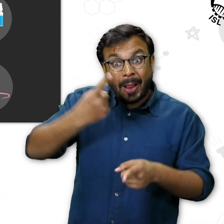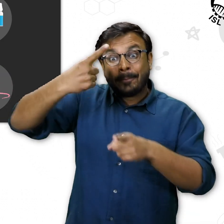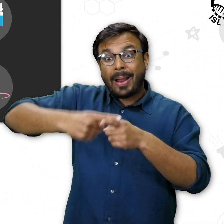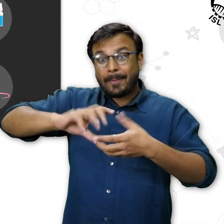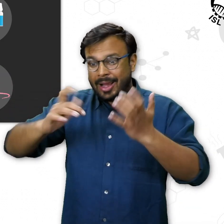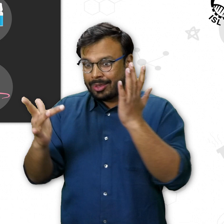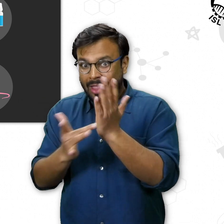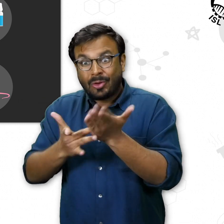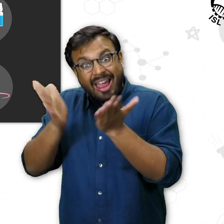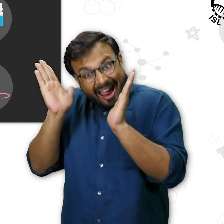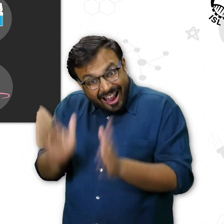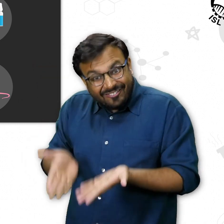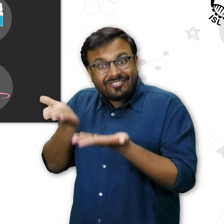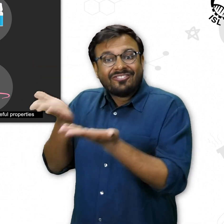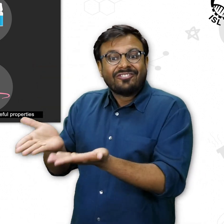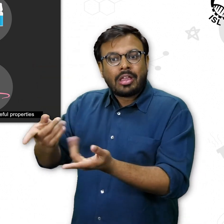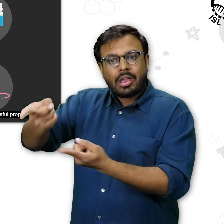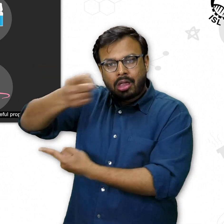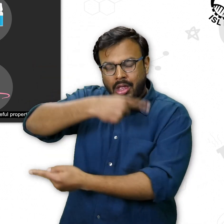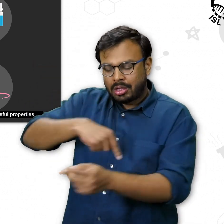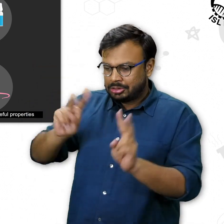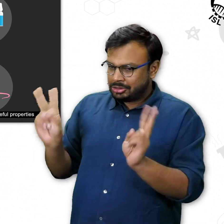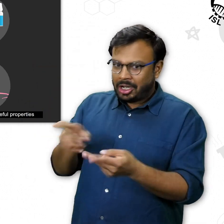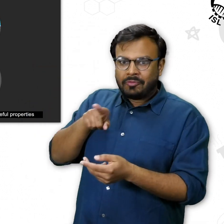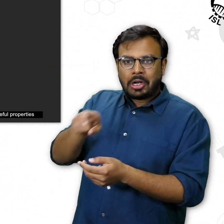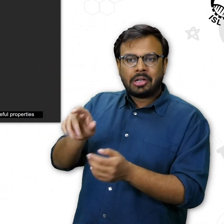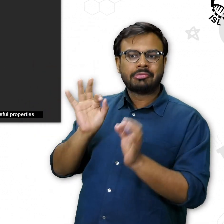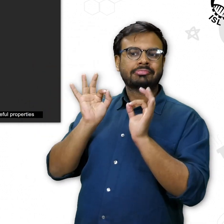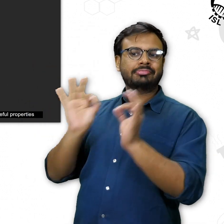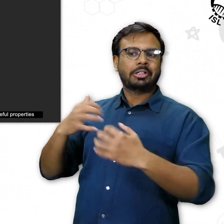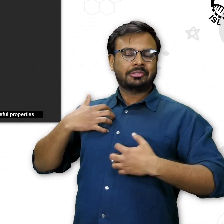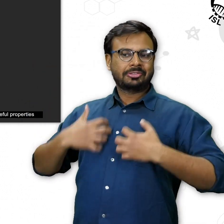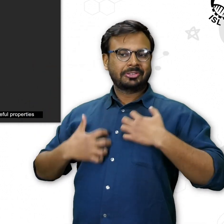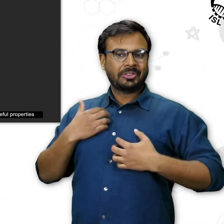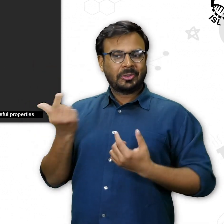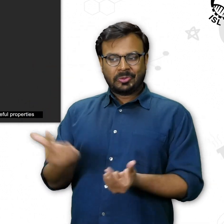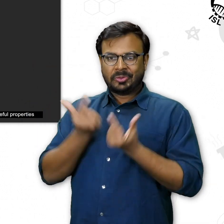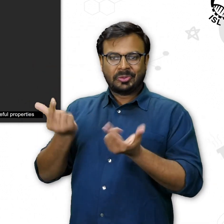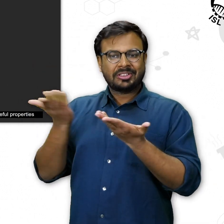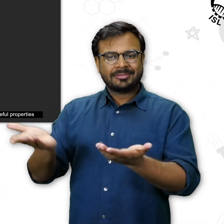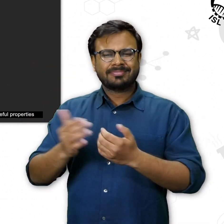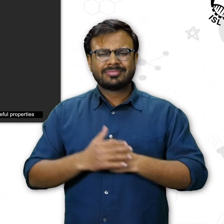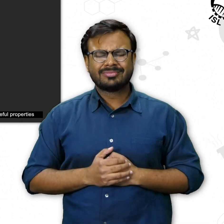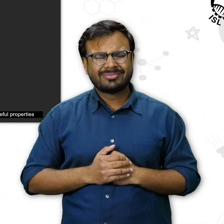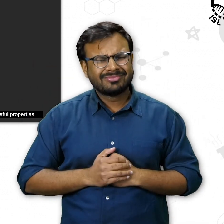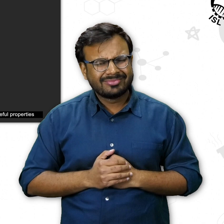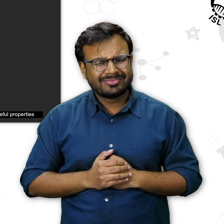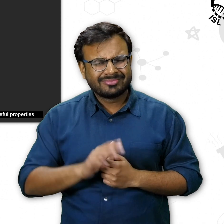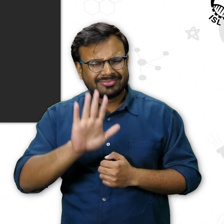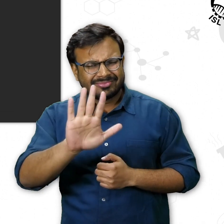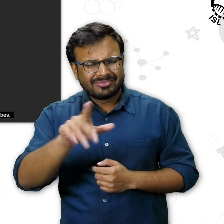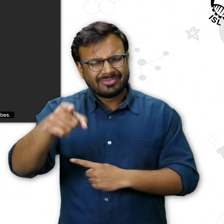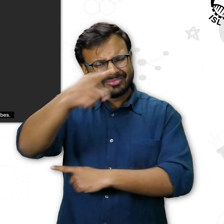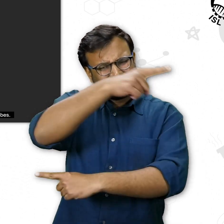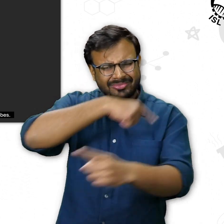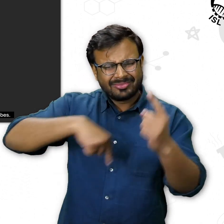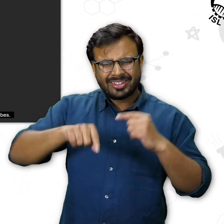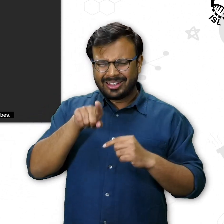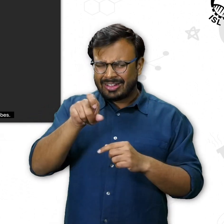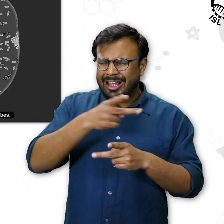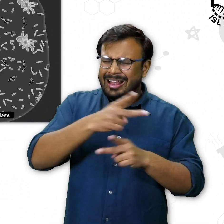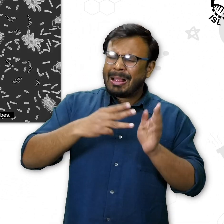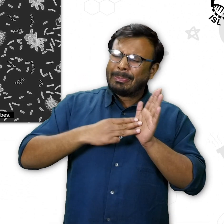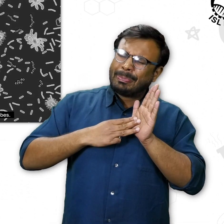pharmaceutical and biotech industries. And who knows what more unique microbes with interesting and useful properties we can